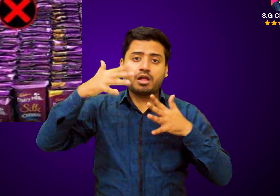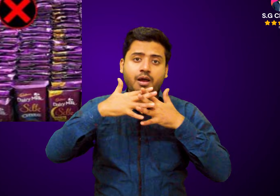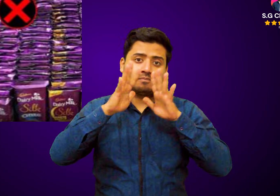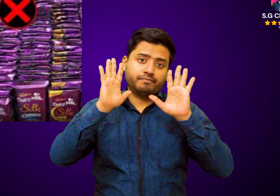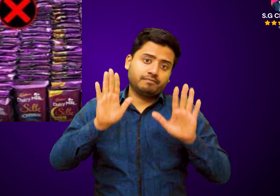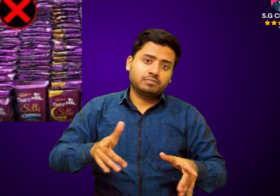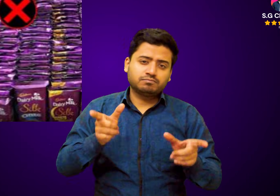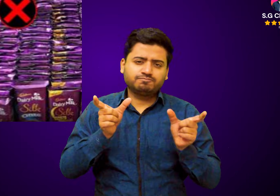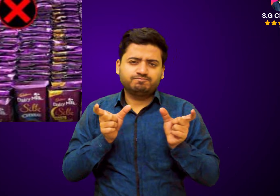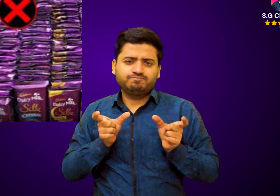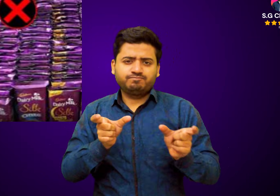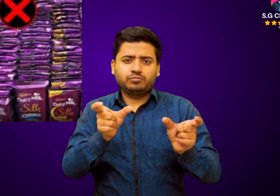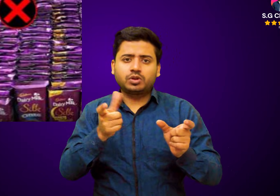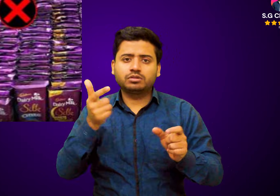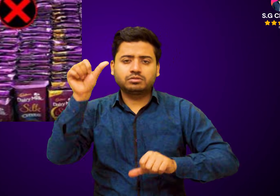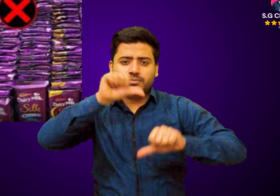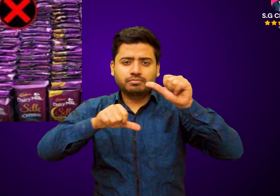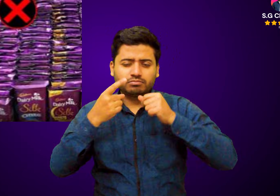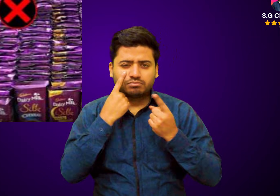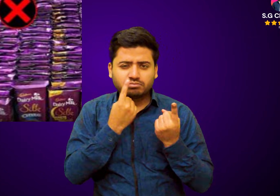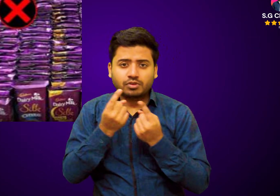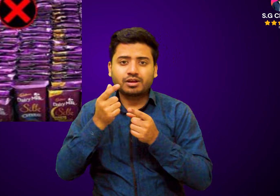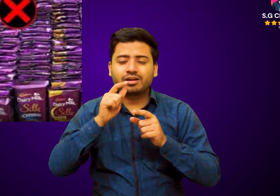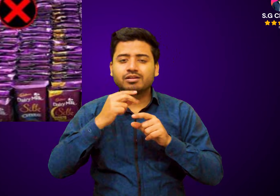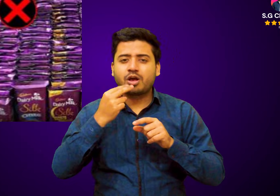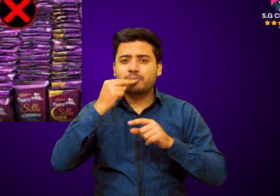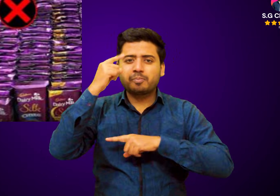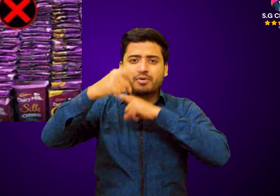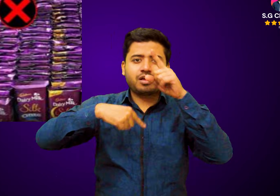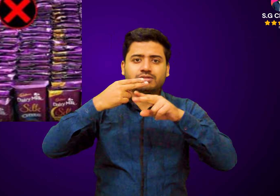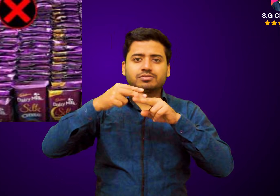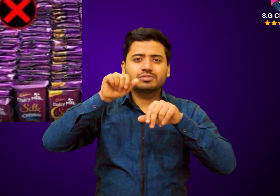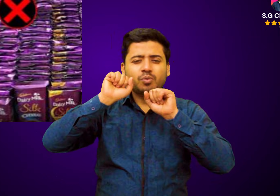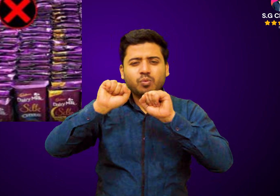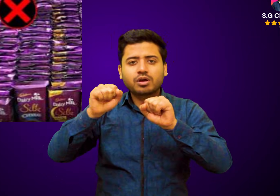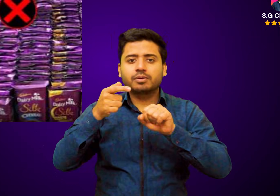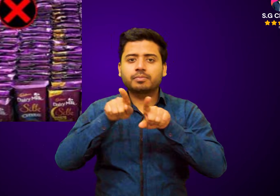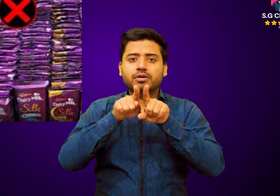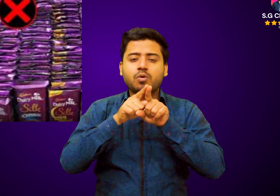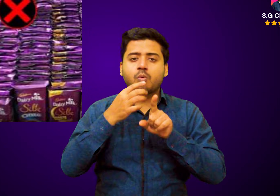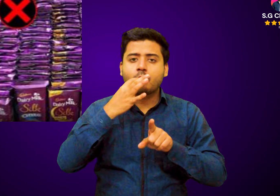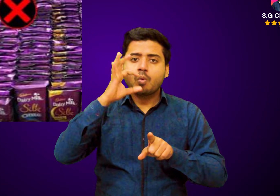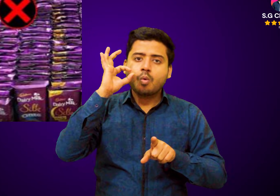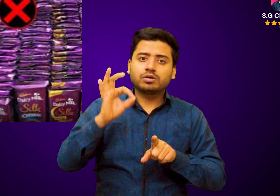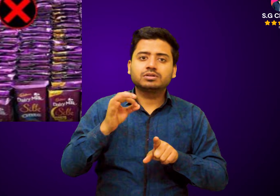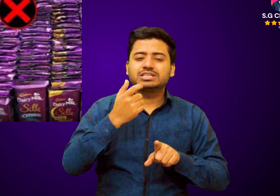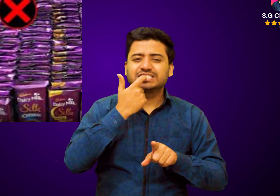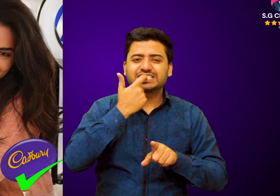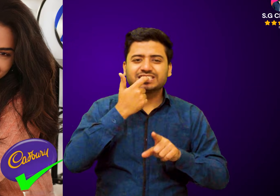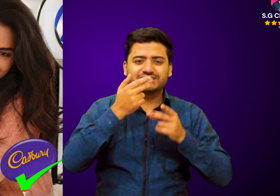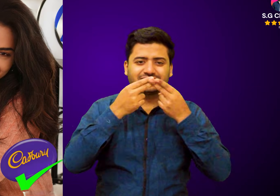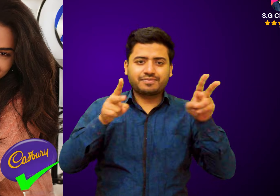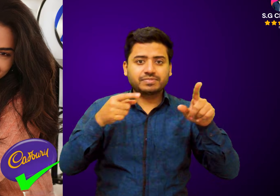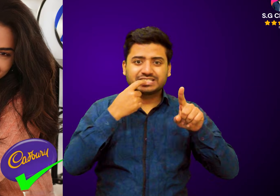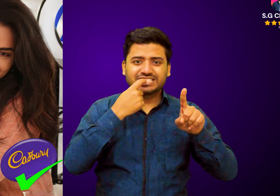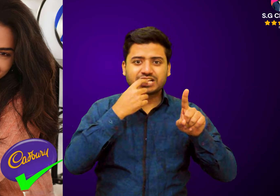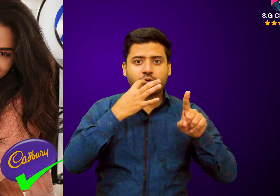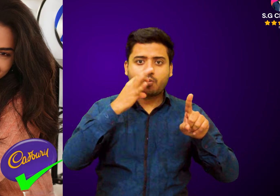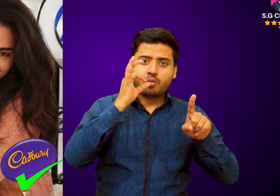Vegetable fats have a higher melting point, essential for India's tropical climate where refrigeration is not always guaranteed during